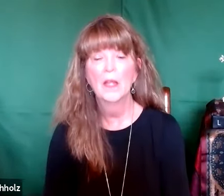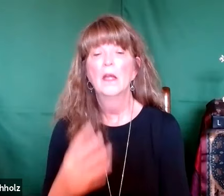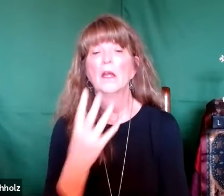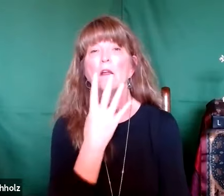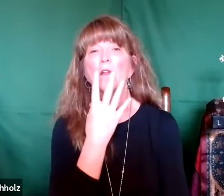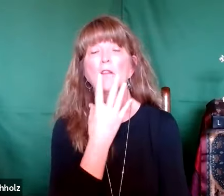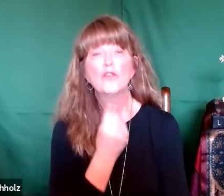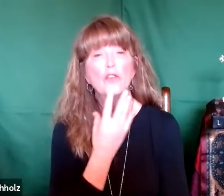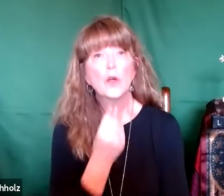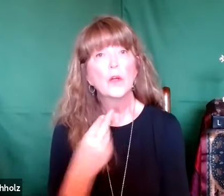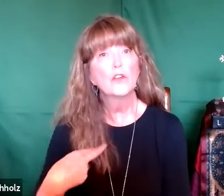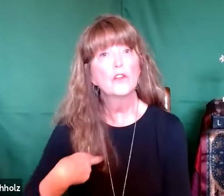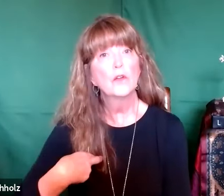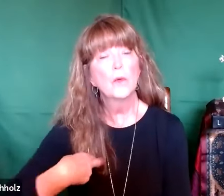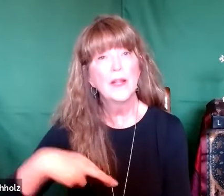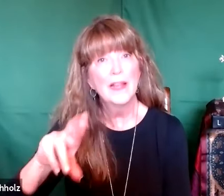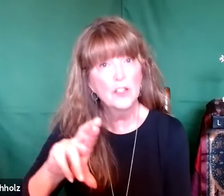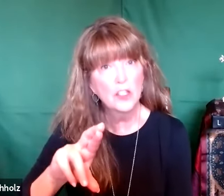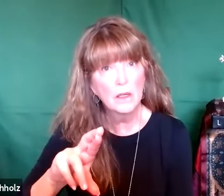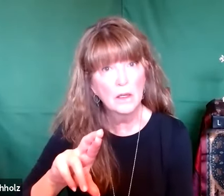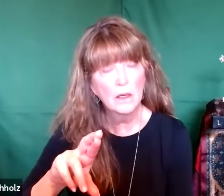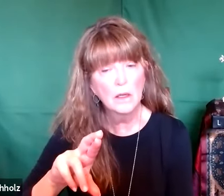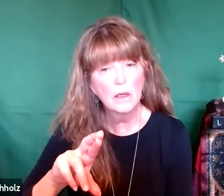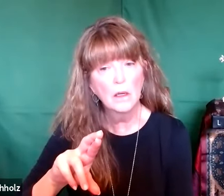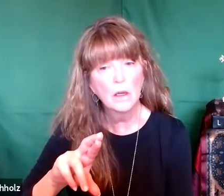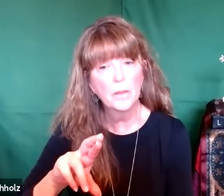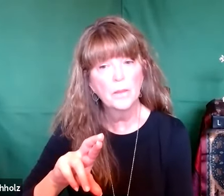and led to his salvation that very day.